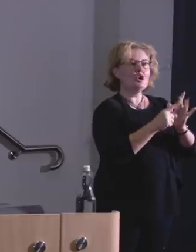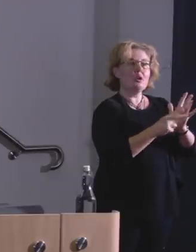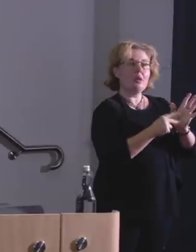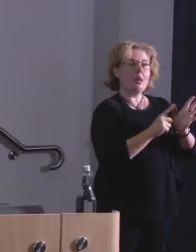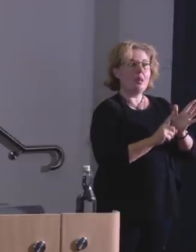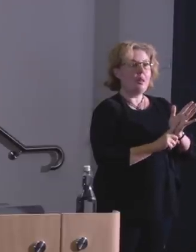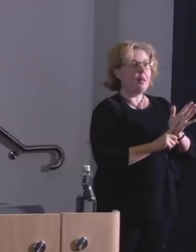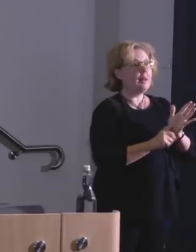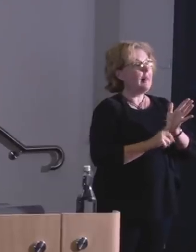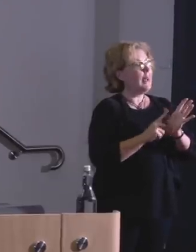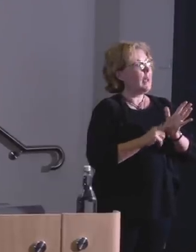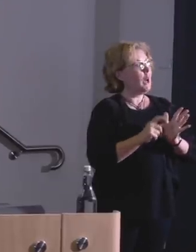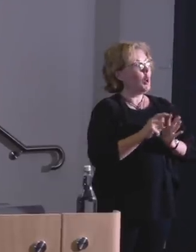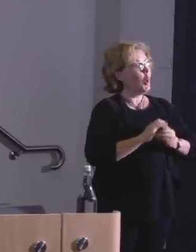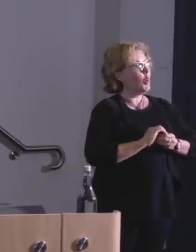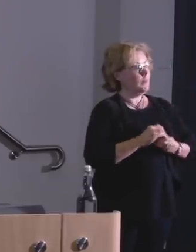landowner myself,